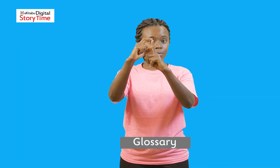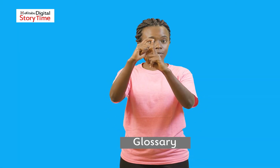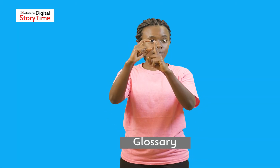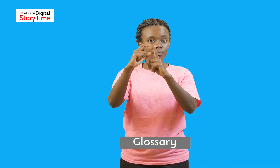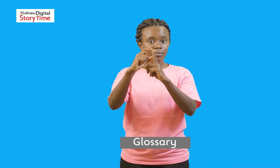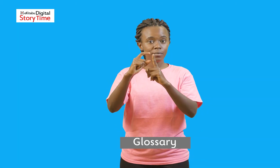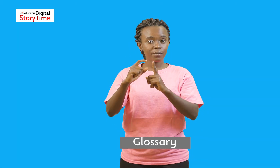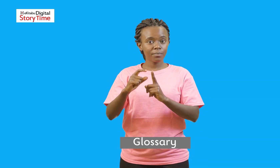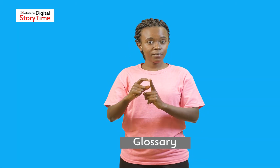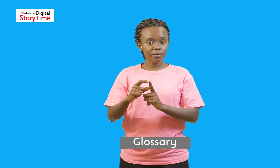Glossary.